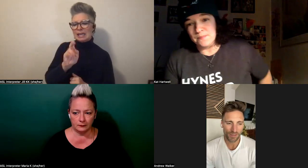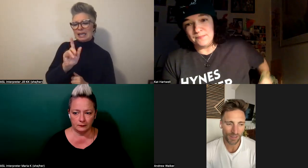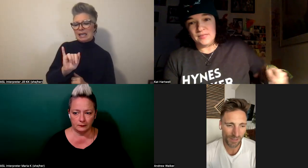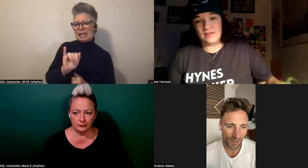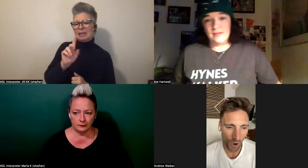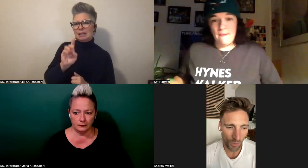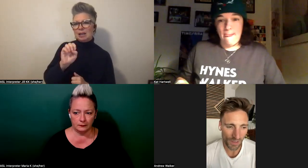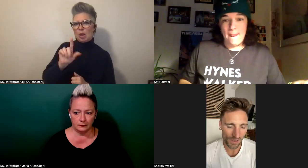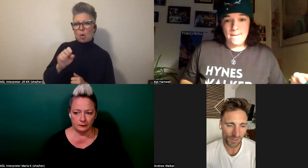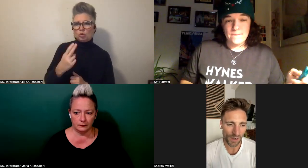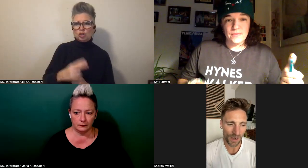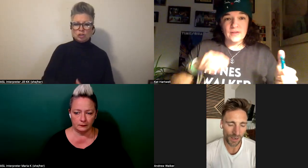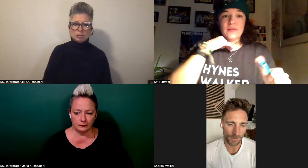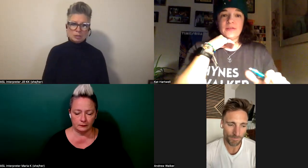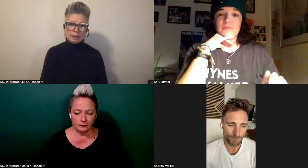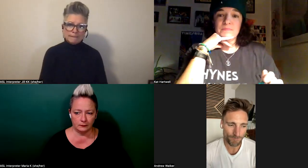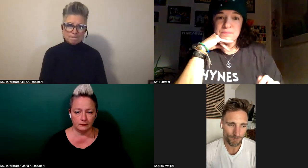Well, I think it's always